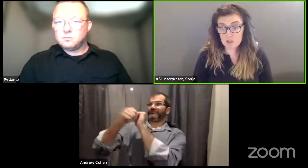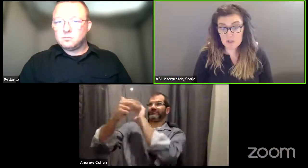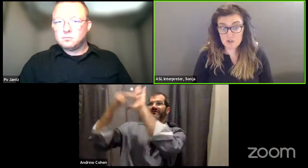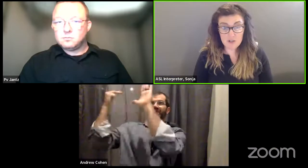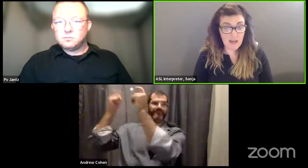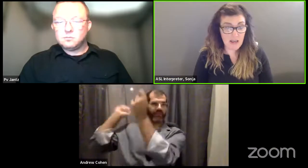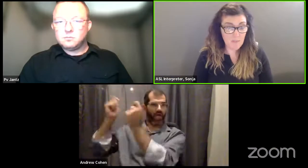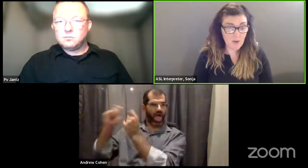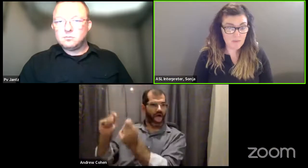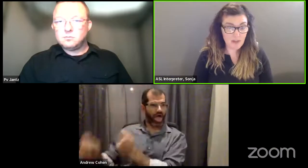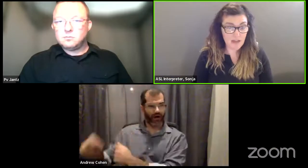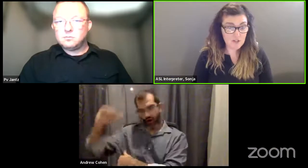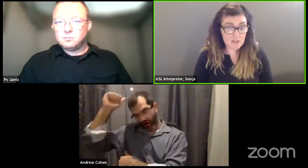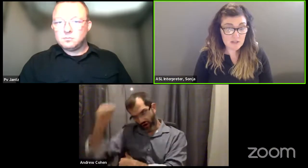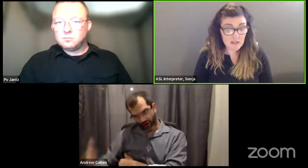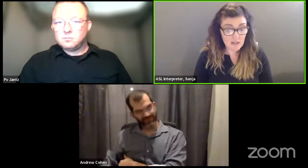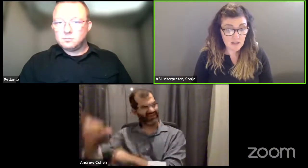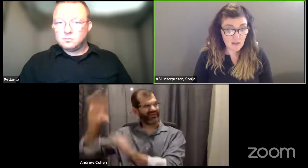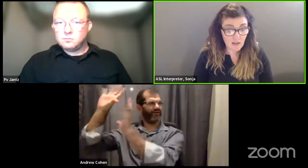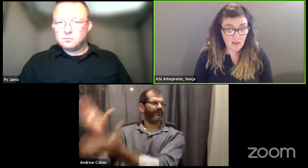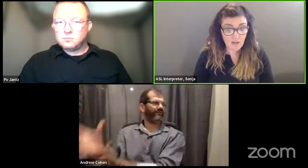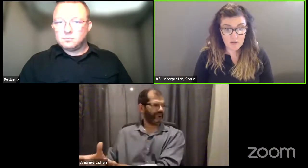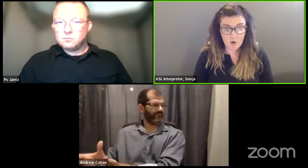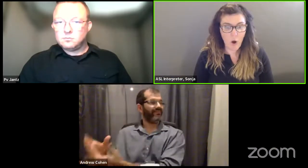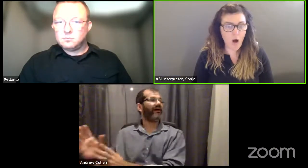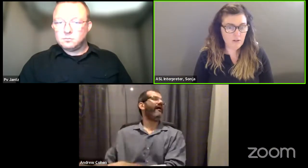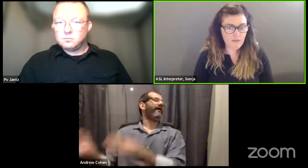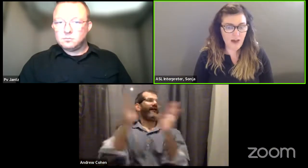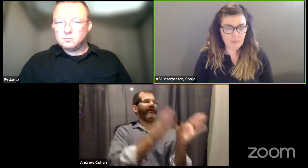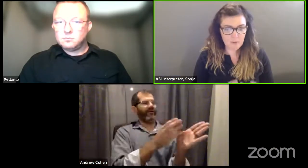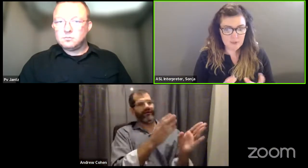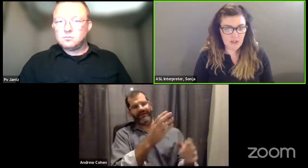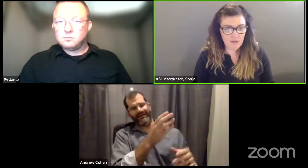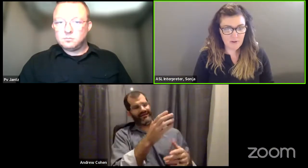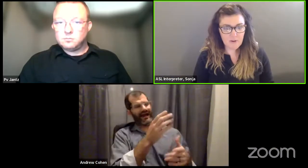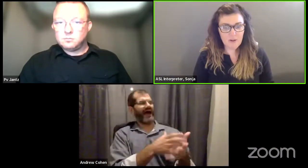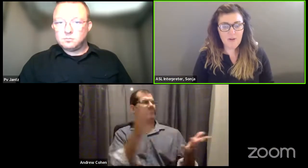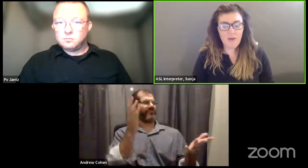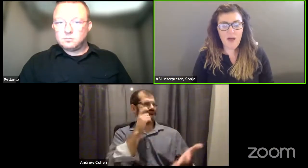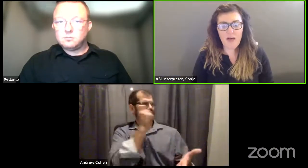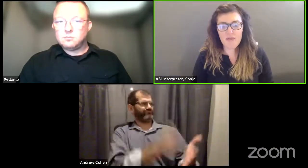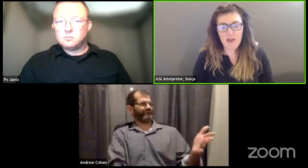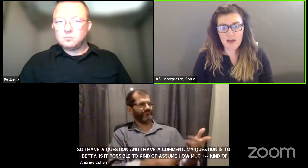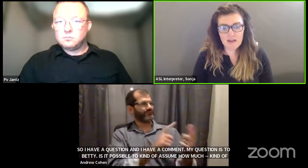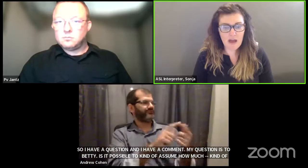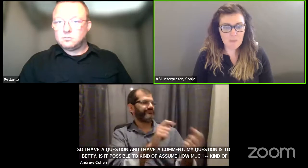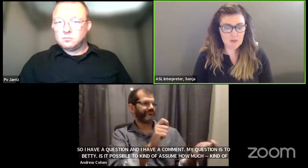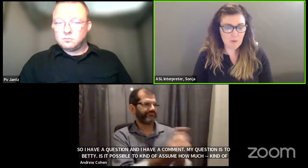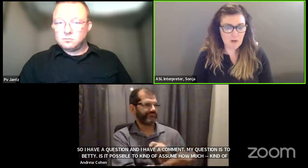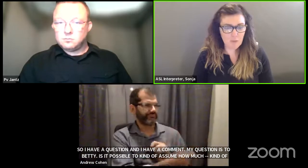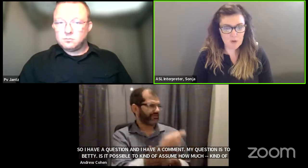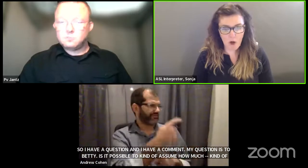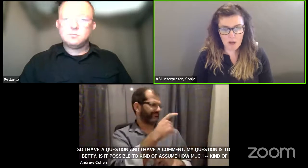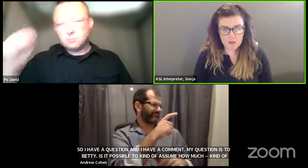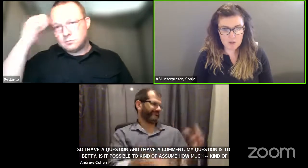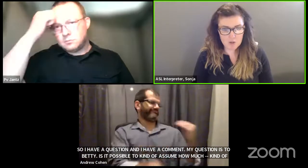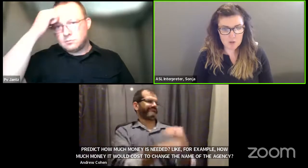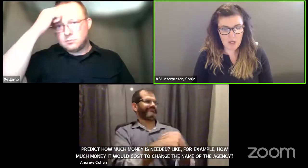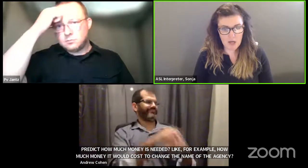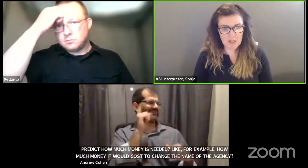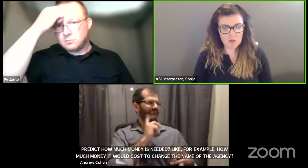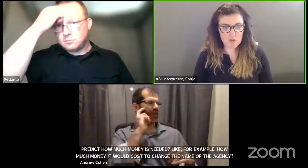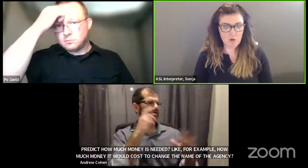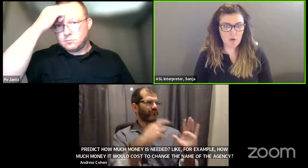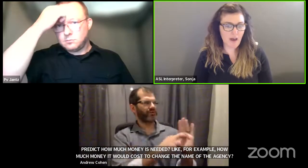cost to change the name of the agency? You know, all of that put together. And then how much money it would cost